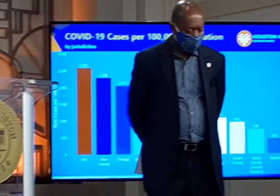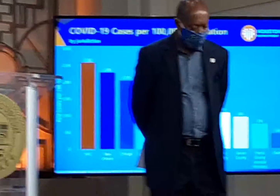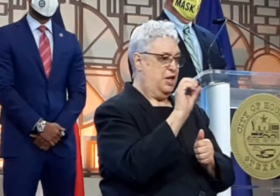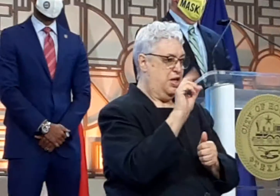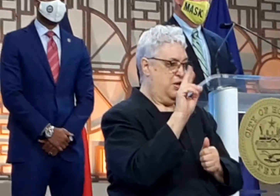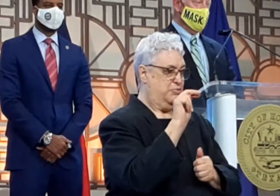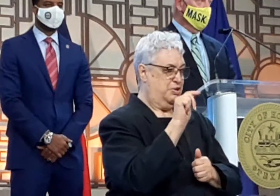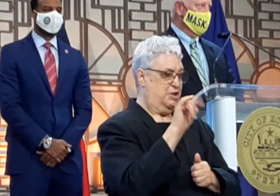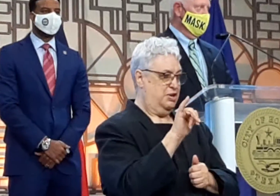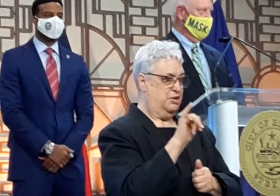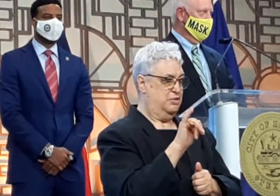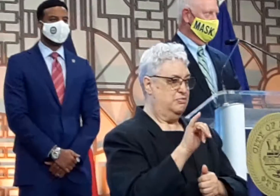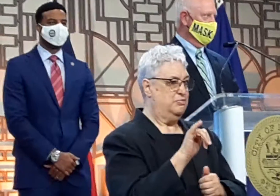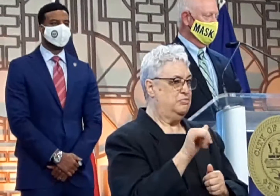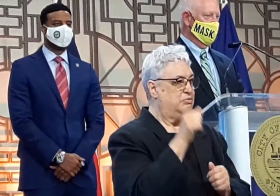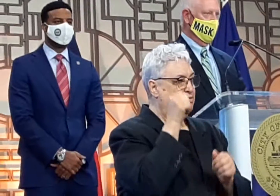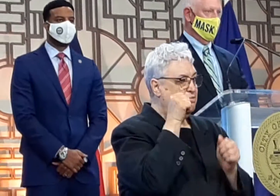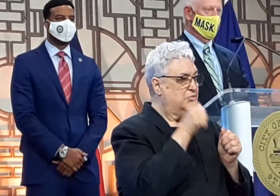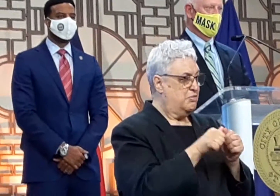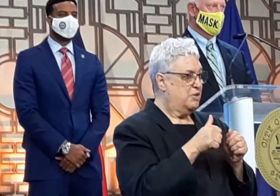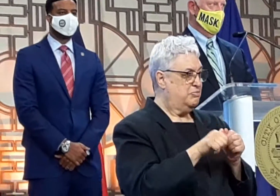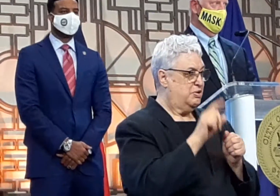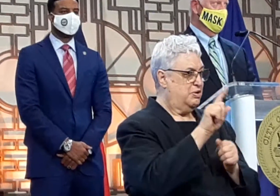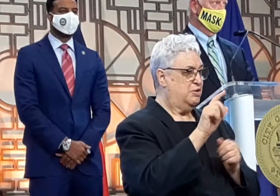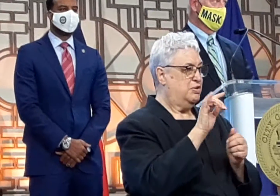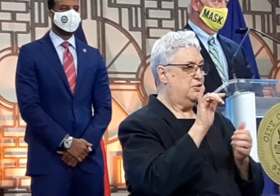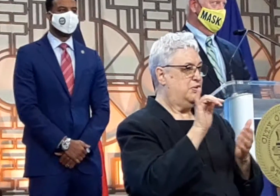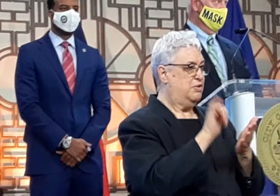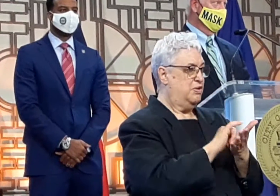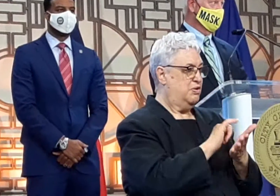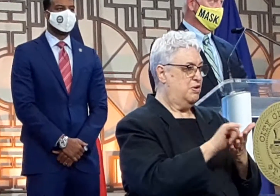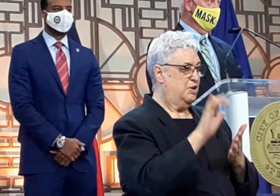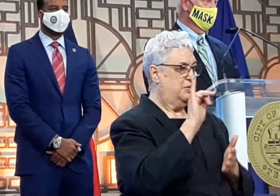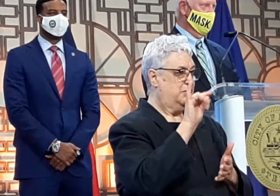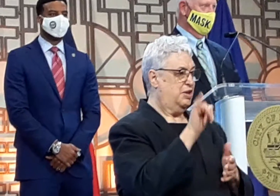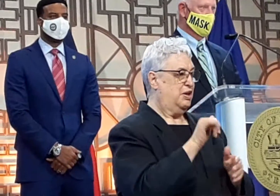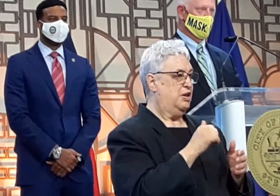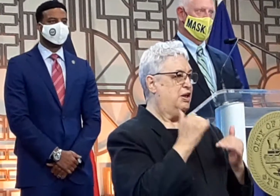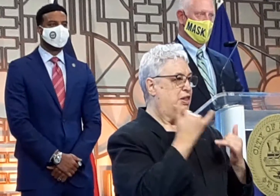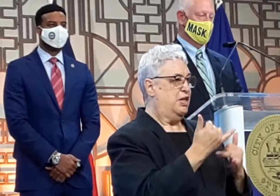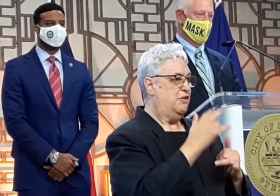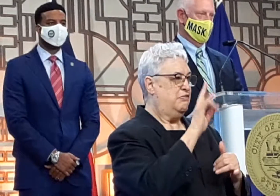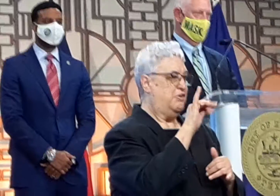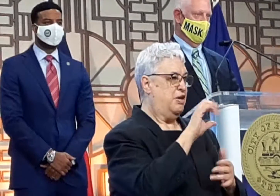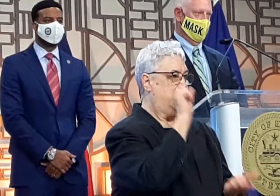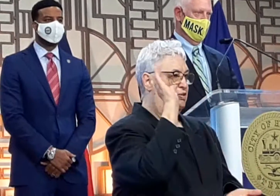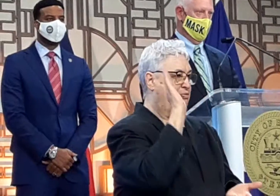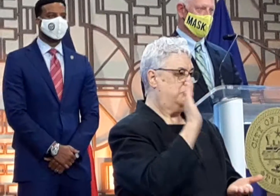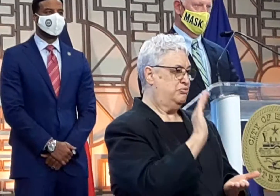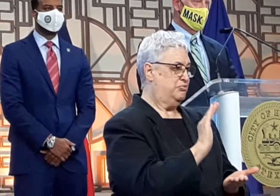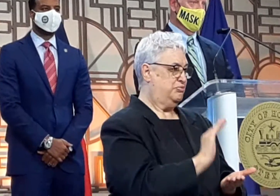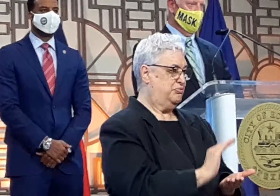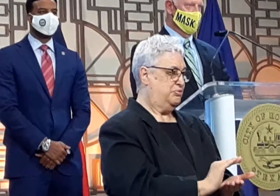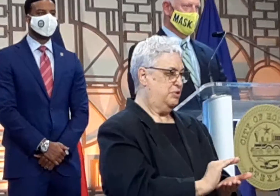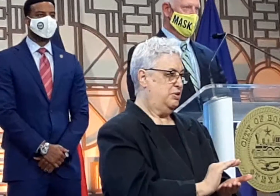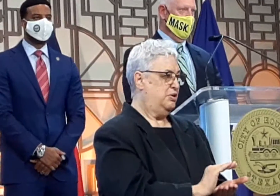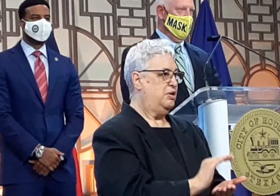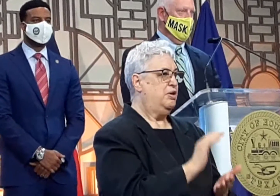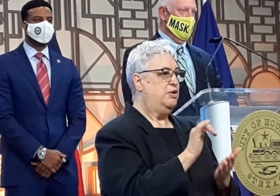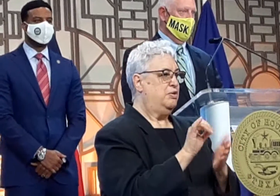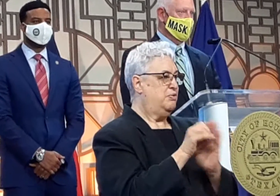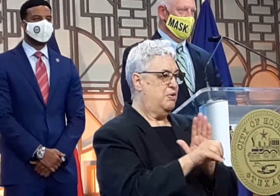is right now. Also recall, however, that in New York City, they've done a great job of slowing down the virus, and their rate is not growing very much, nor is New